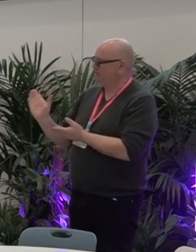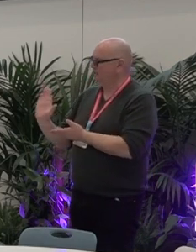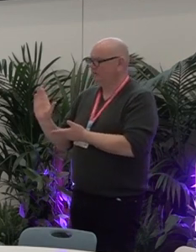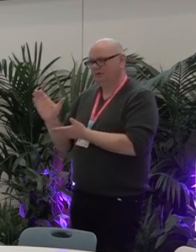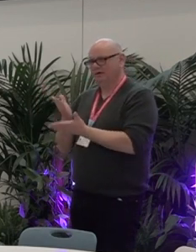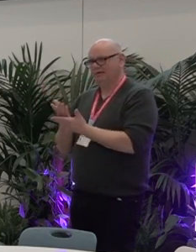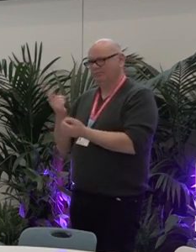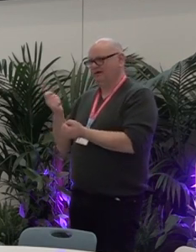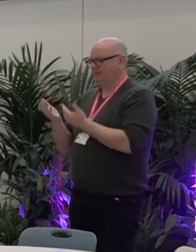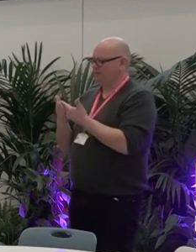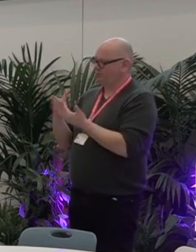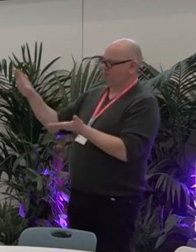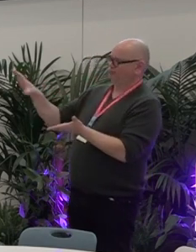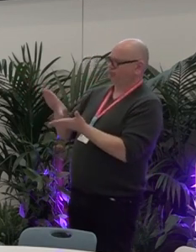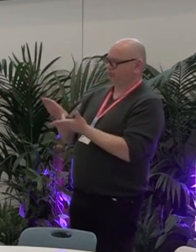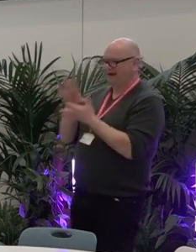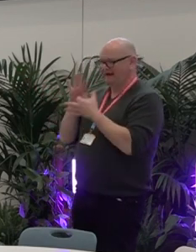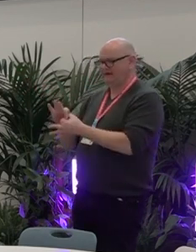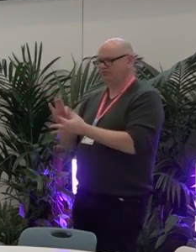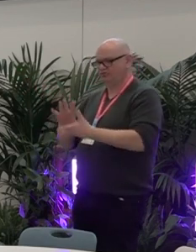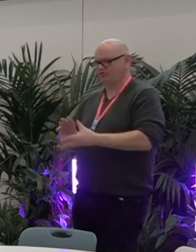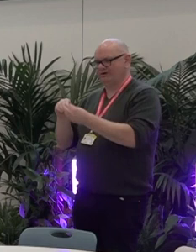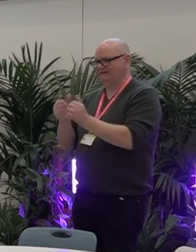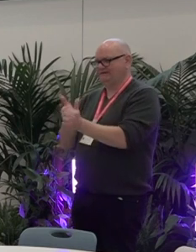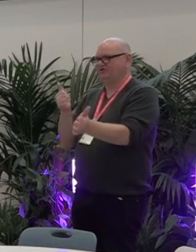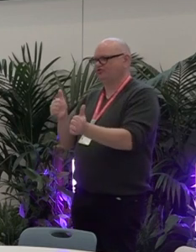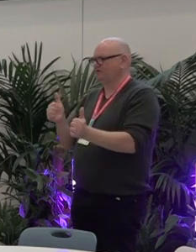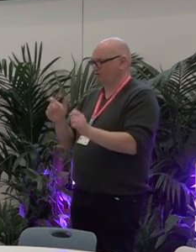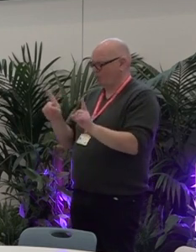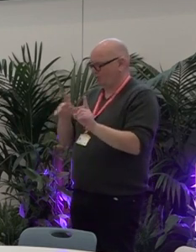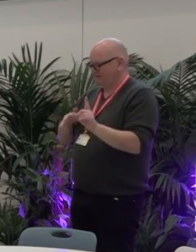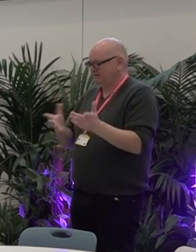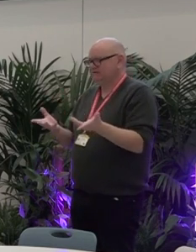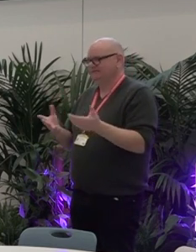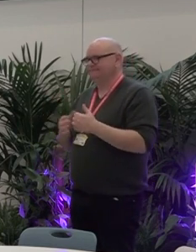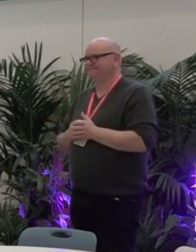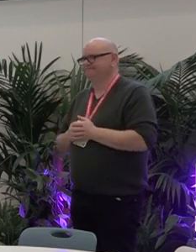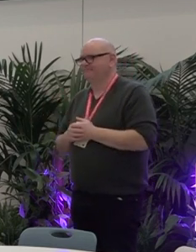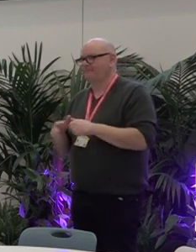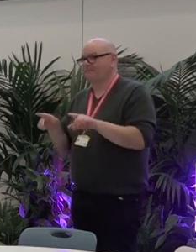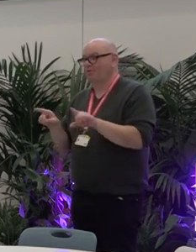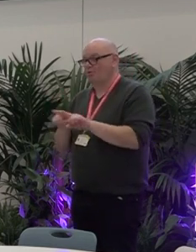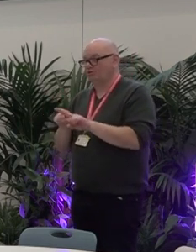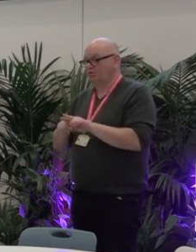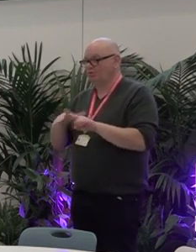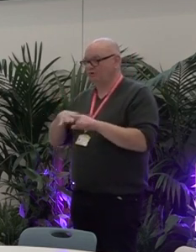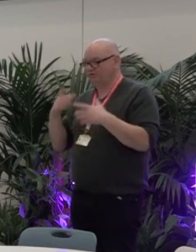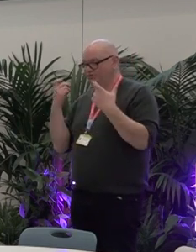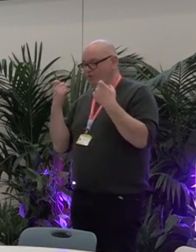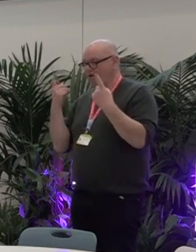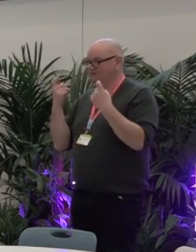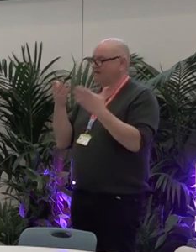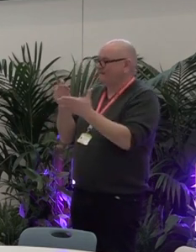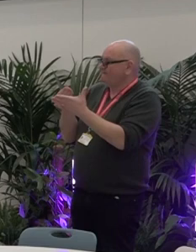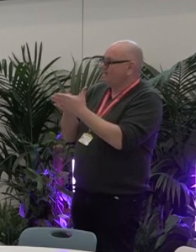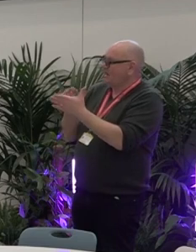that's a little more shaped around the creative industries and what we need. And to understand the landscape of finance,